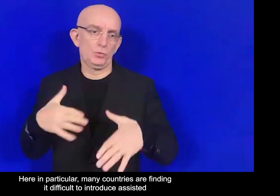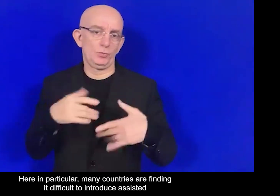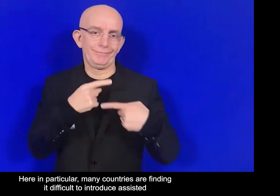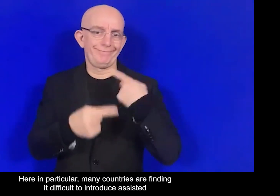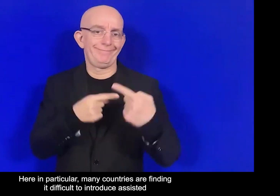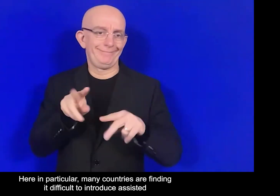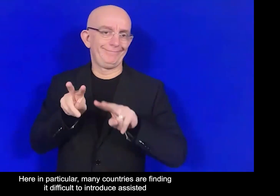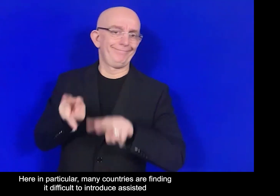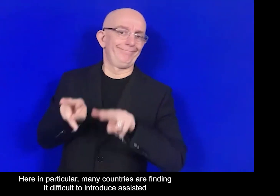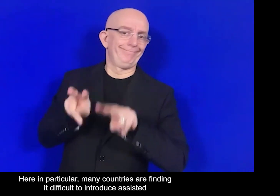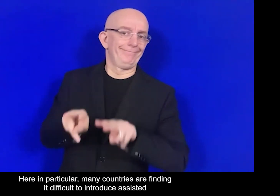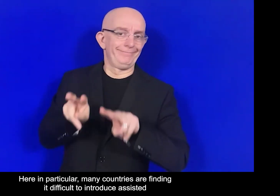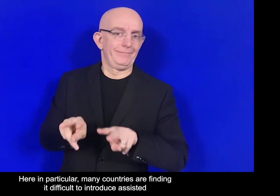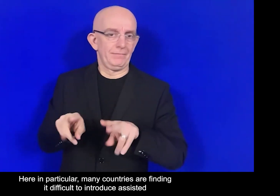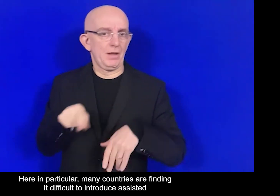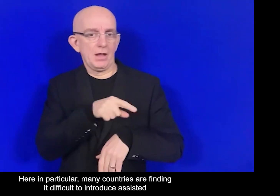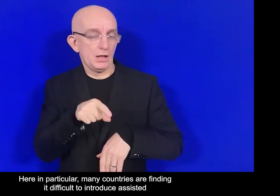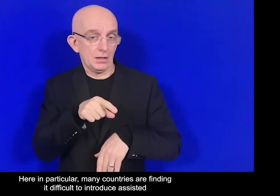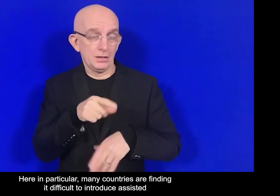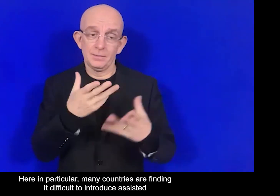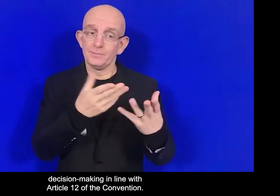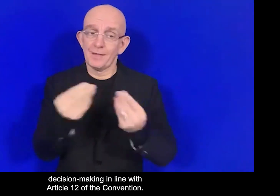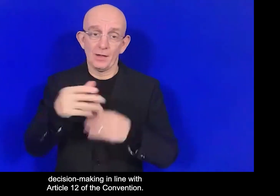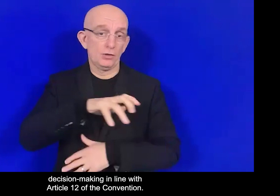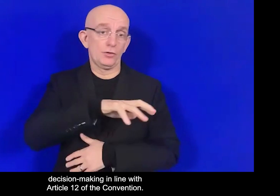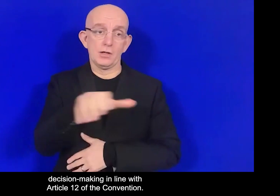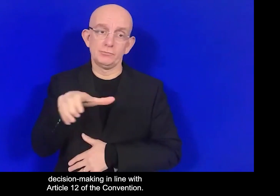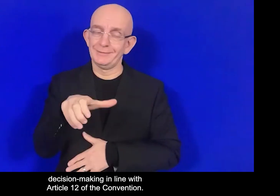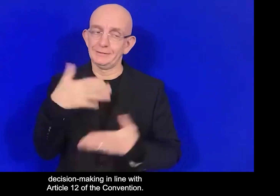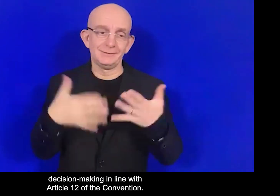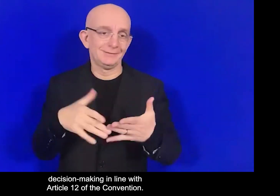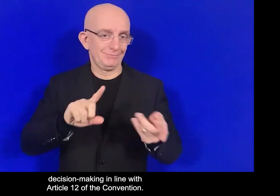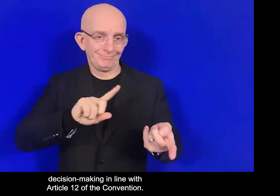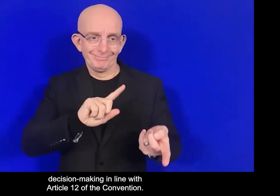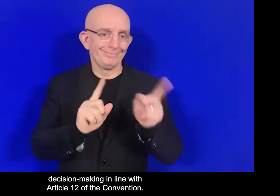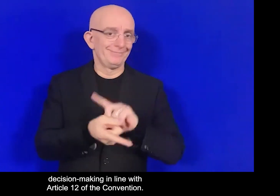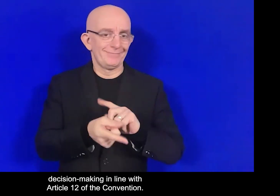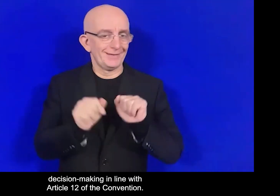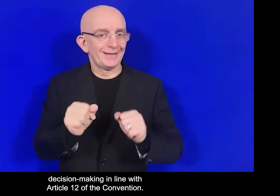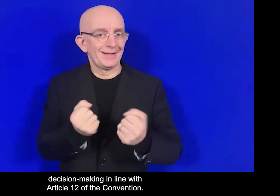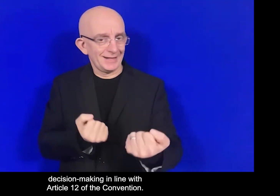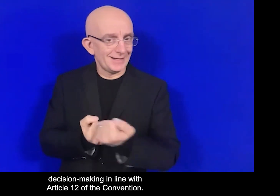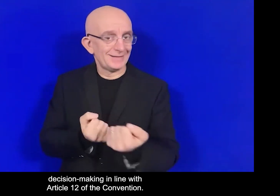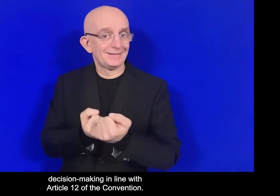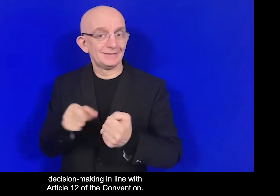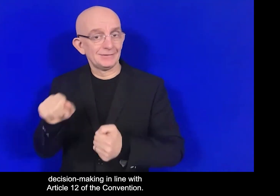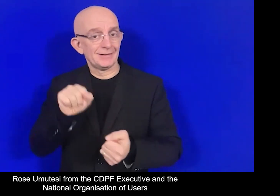countries are finding it difficult to introduce assisted decision-making in line with Article 12 of the Convention.